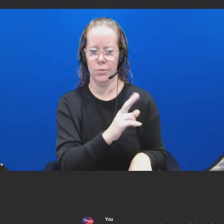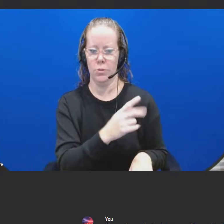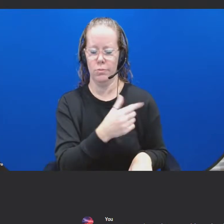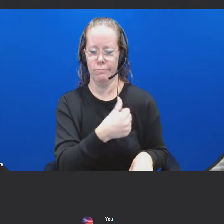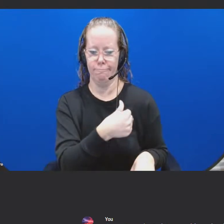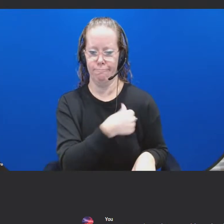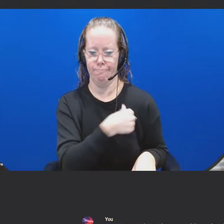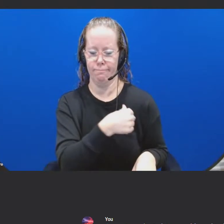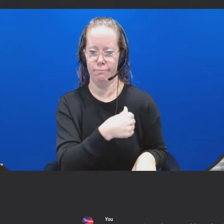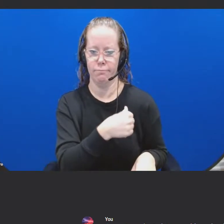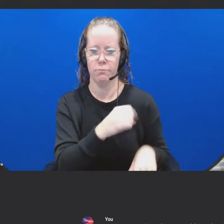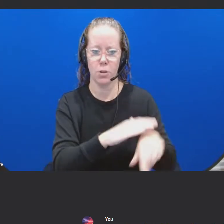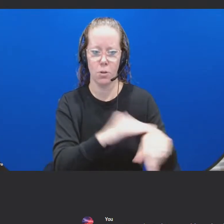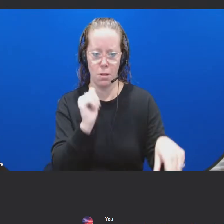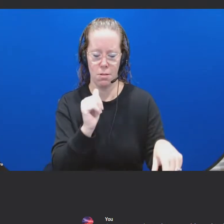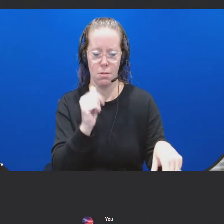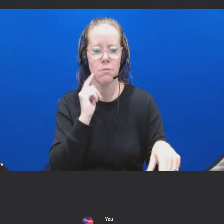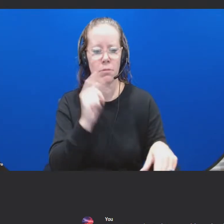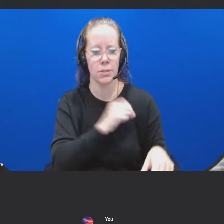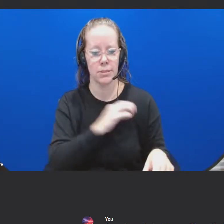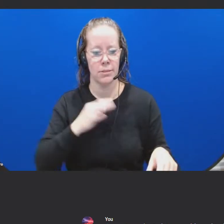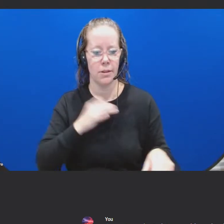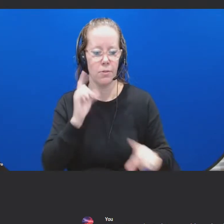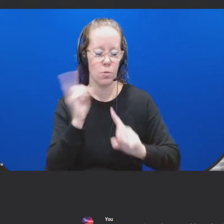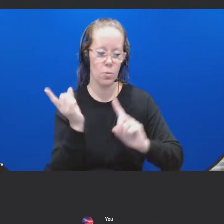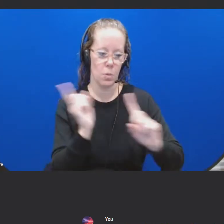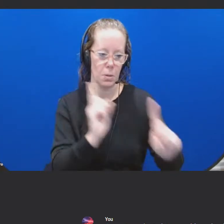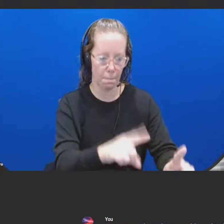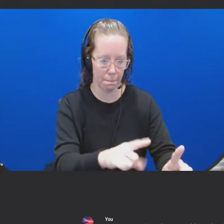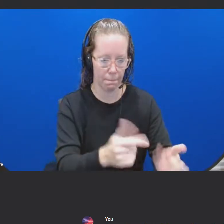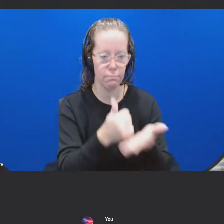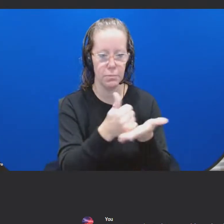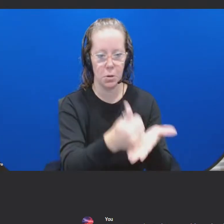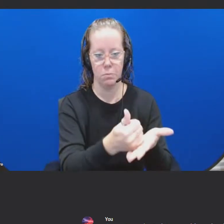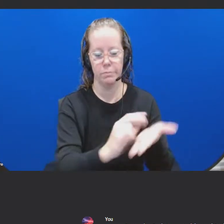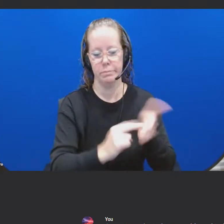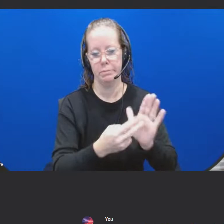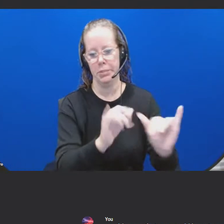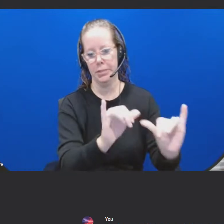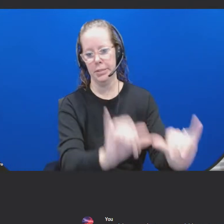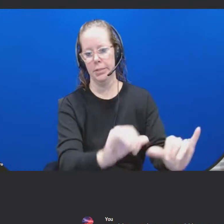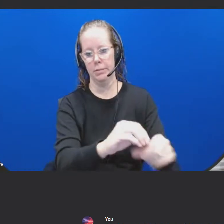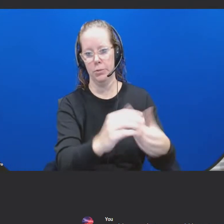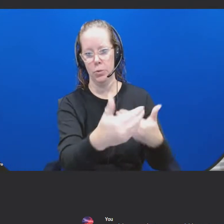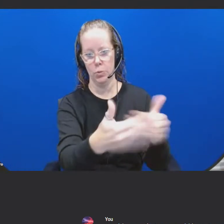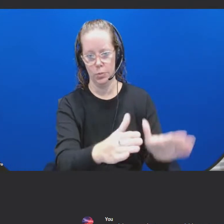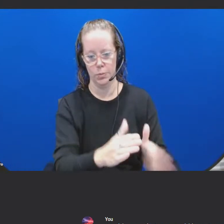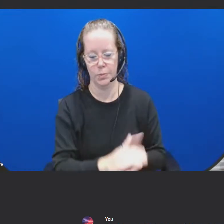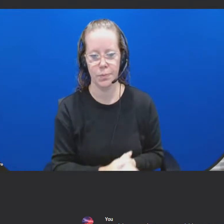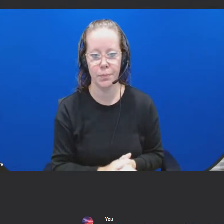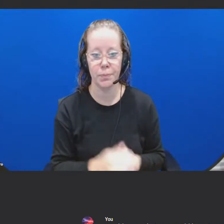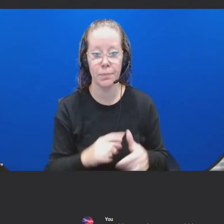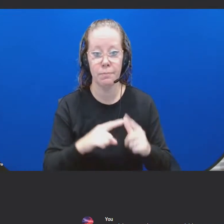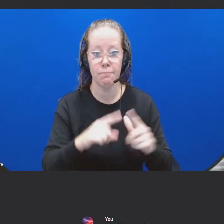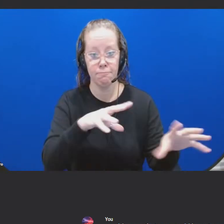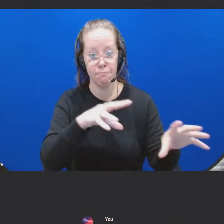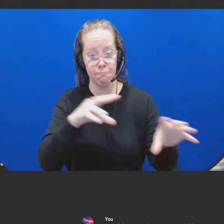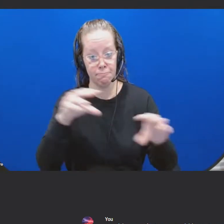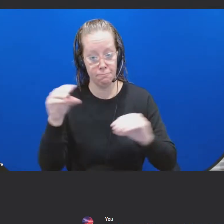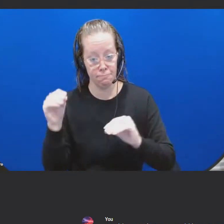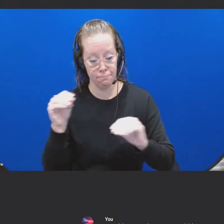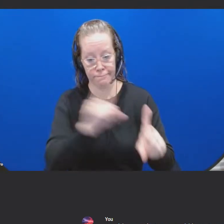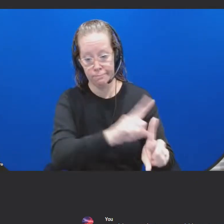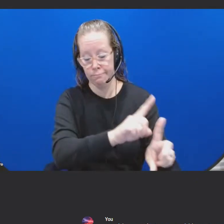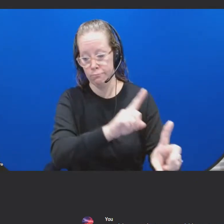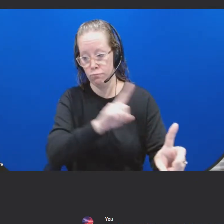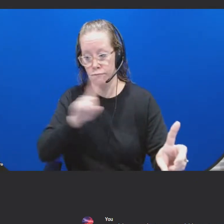press that so that a staff member can come and assist you with whatever you need. And then when you're leaving, please just exit the